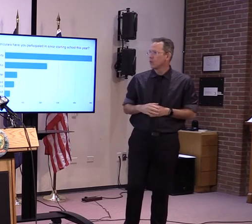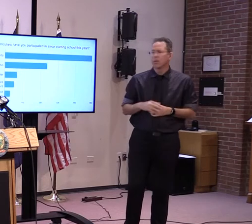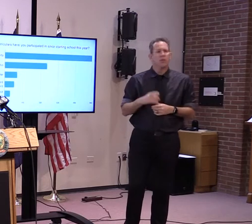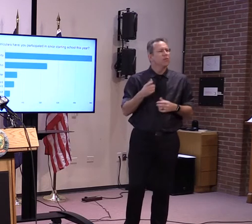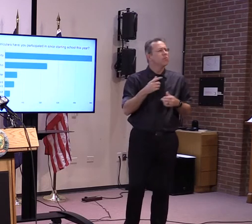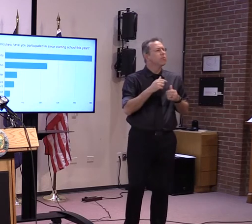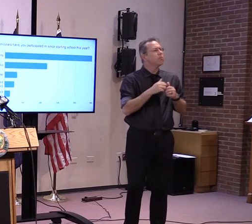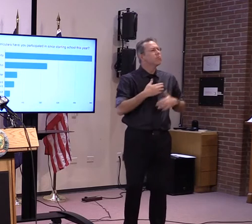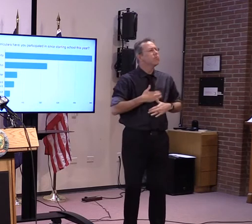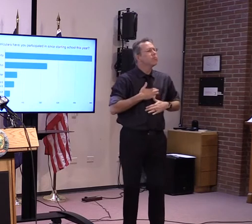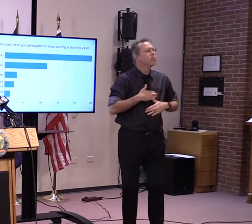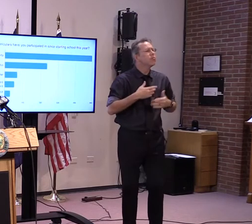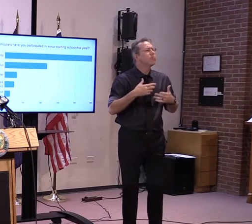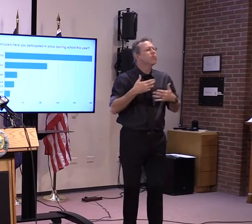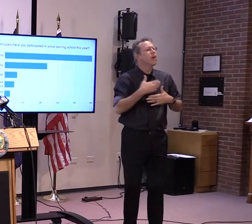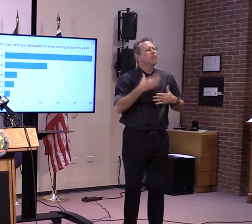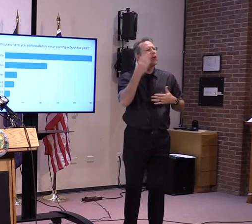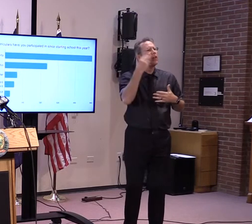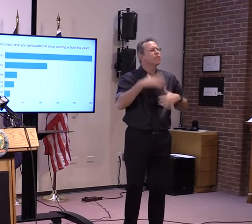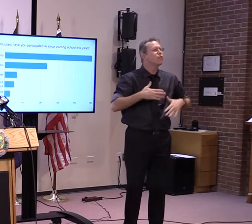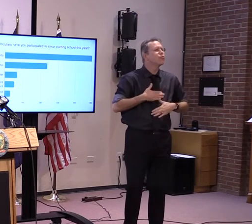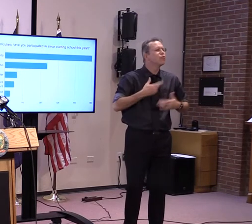in since starting school this year?